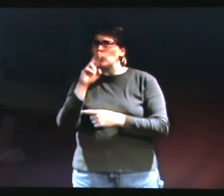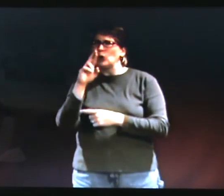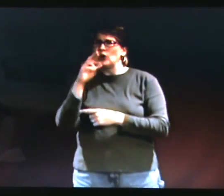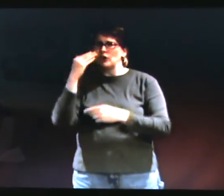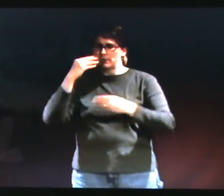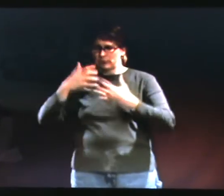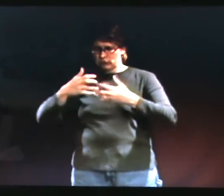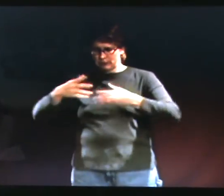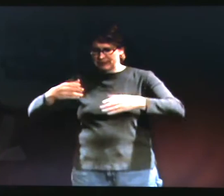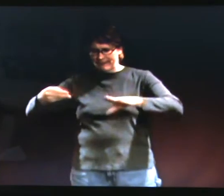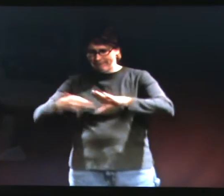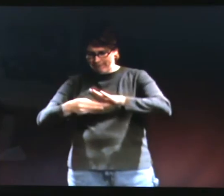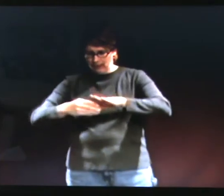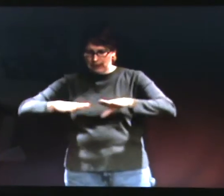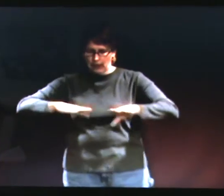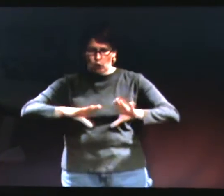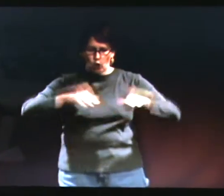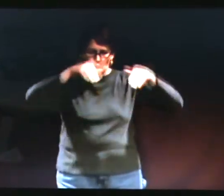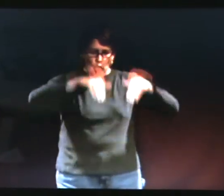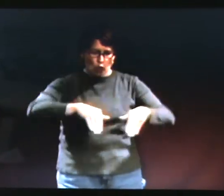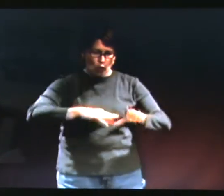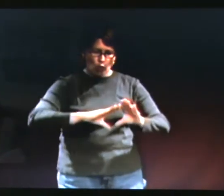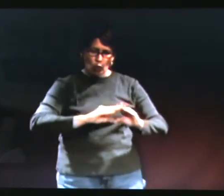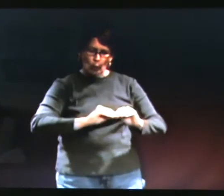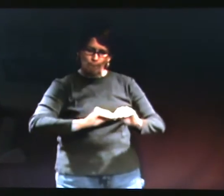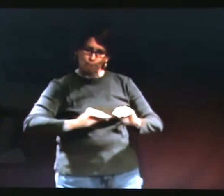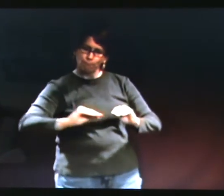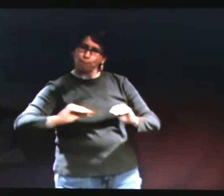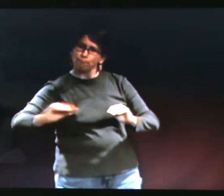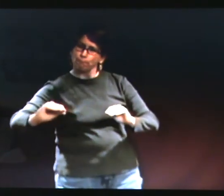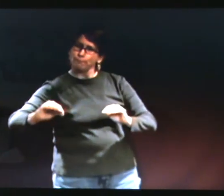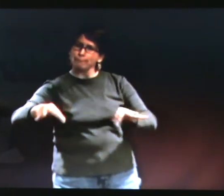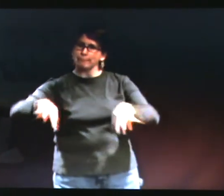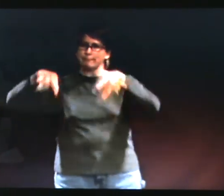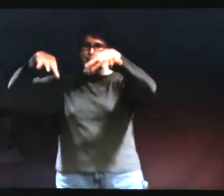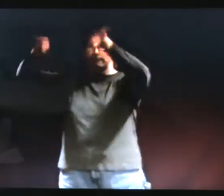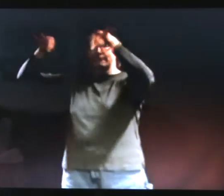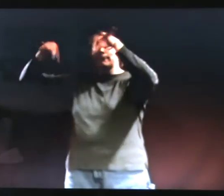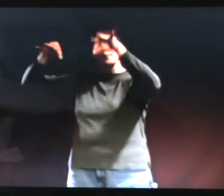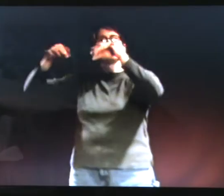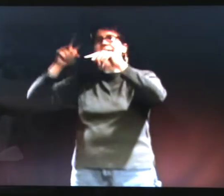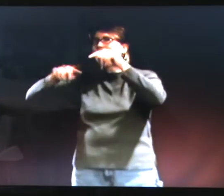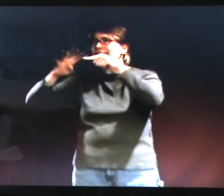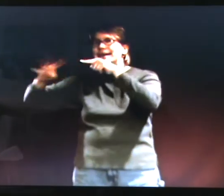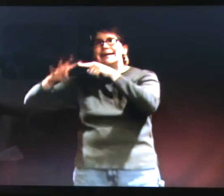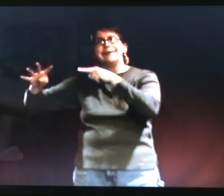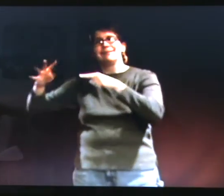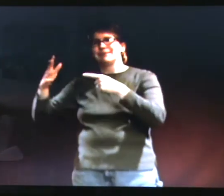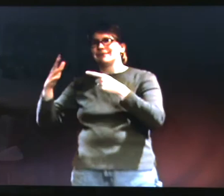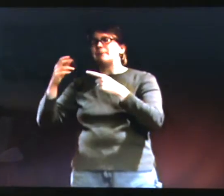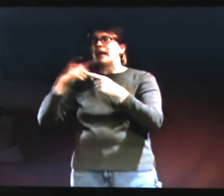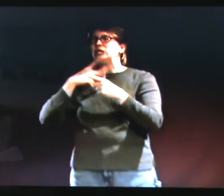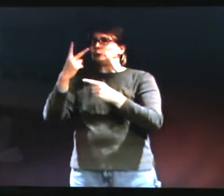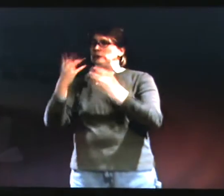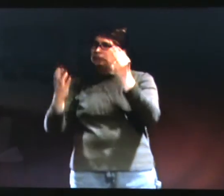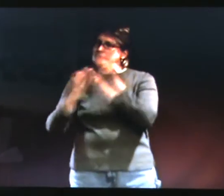machine that, like, when you use it, it like sucks all the air out of the